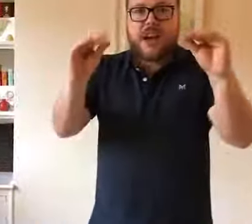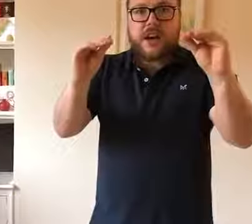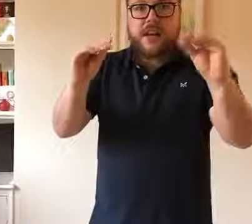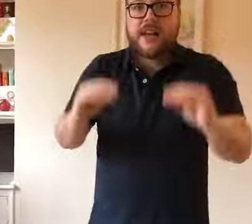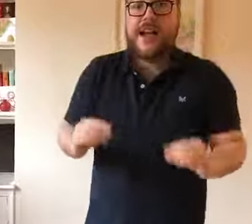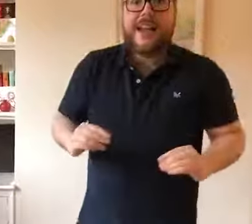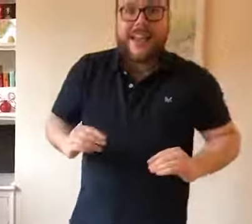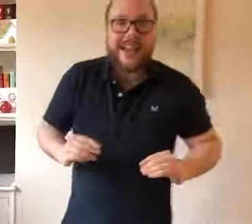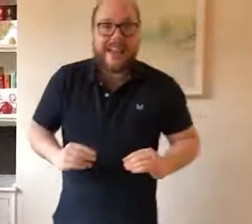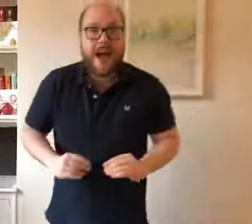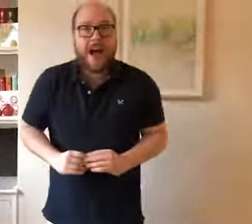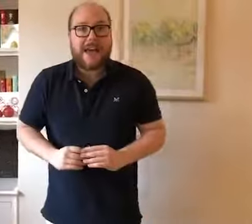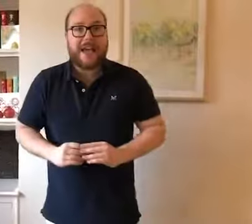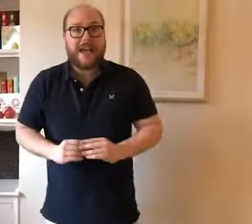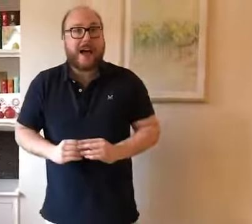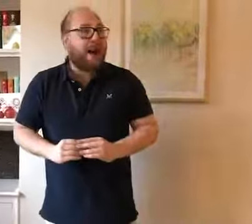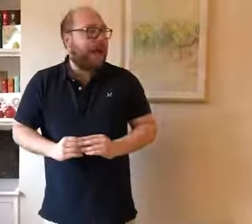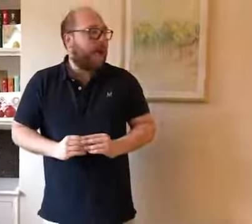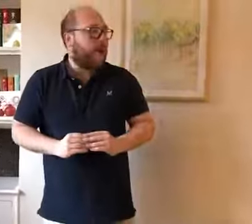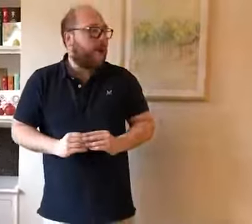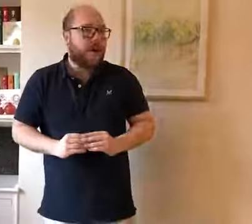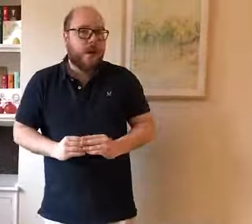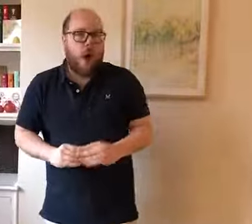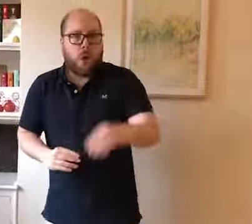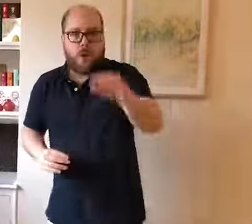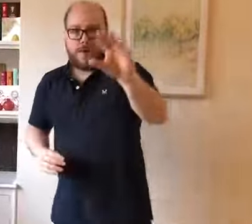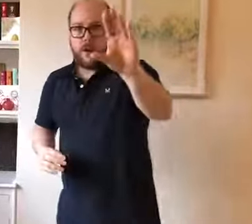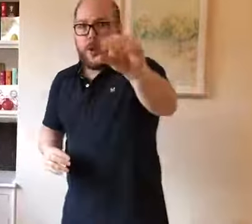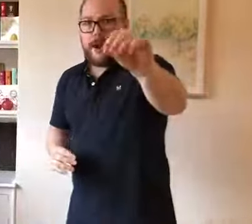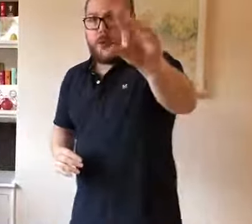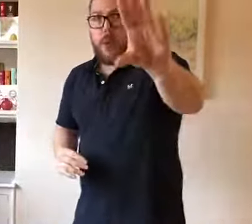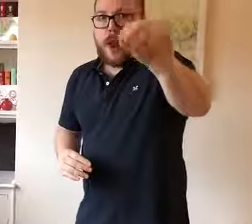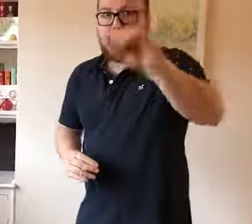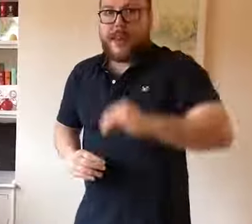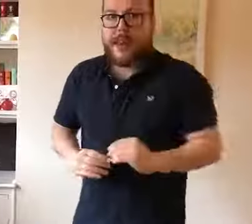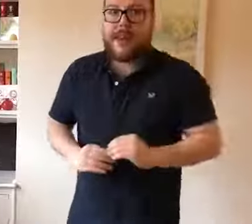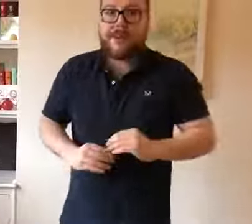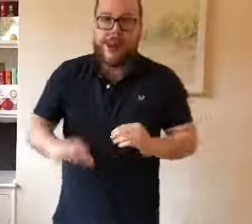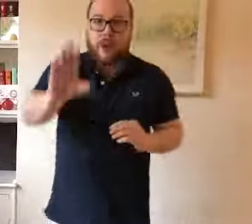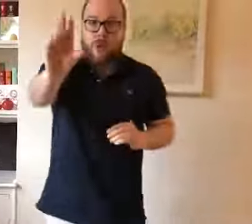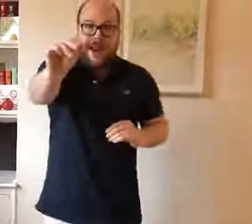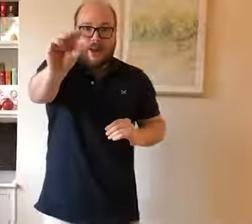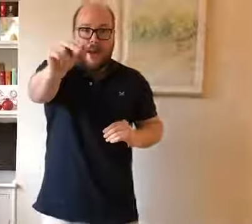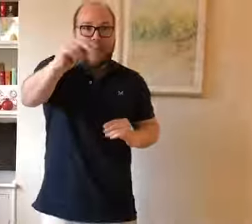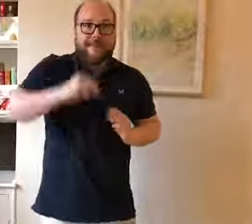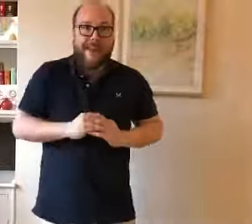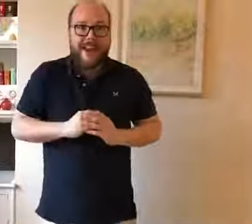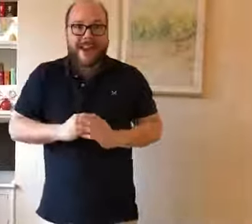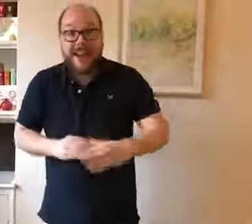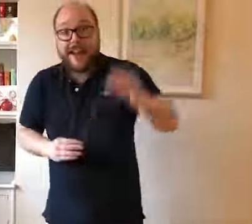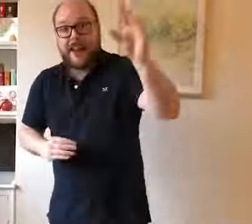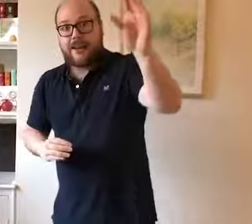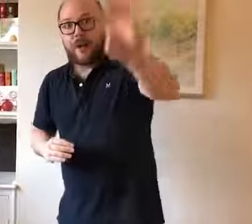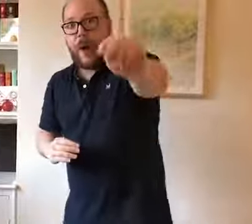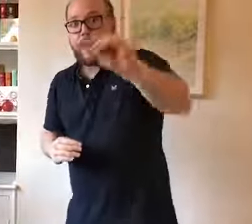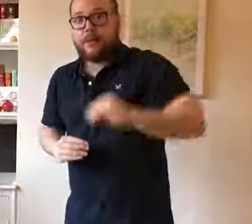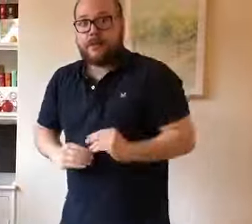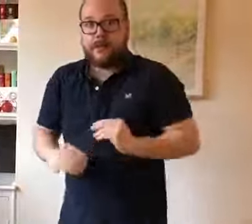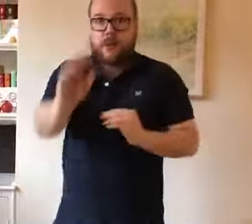duck. E-I-E-I-O. With a quack quack here and a quack quack there. Here a quack, there a